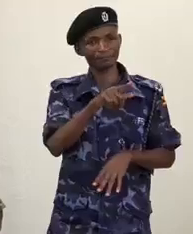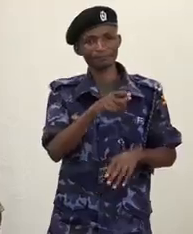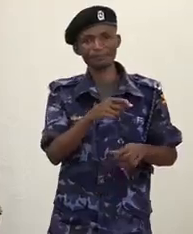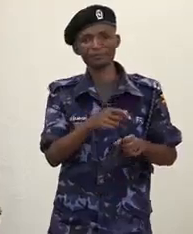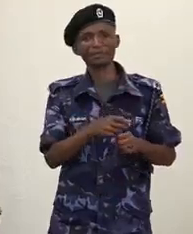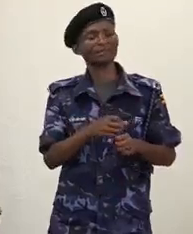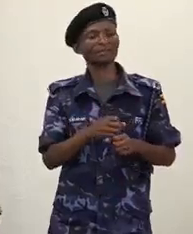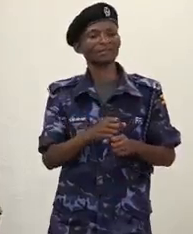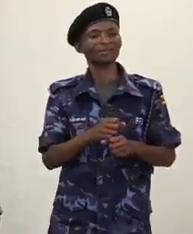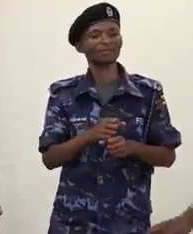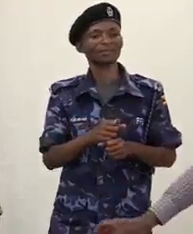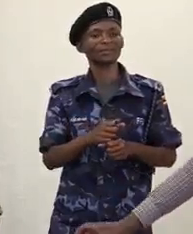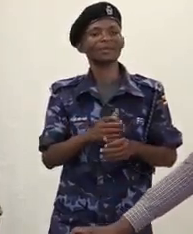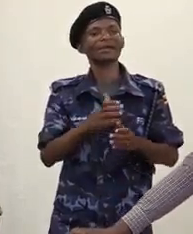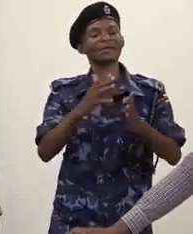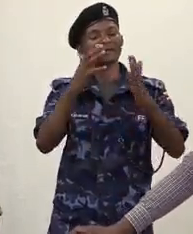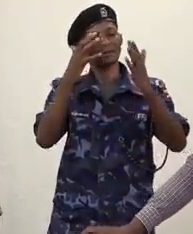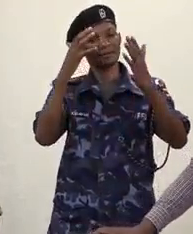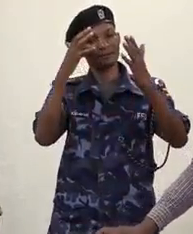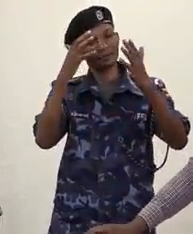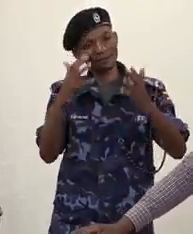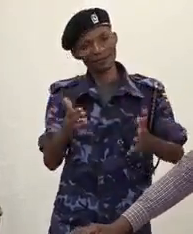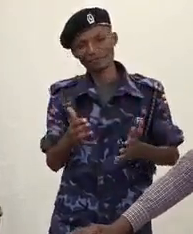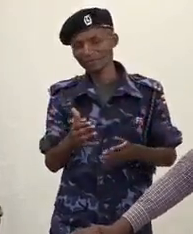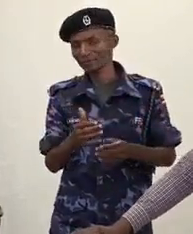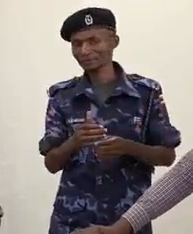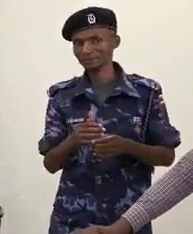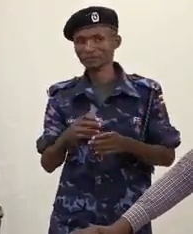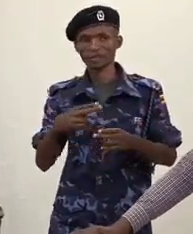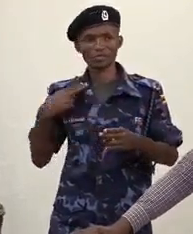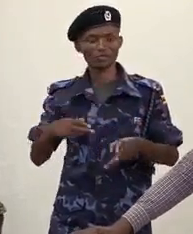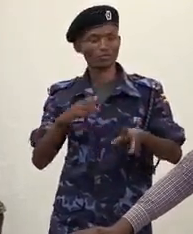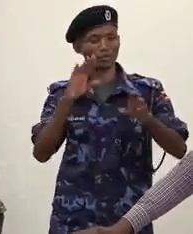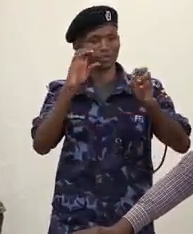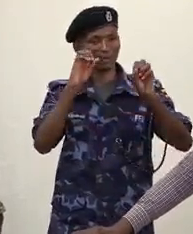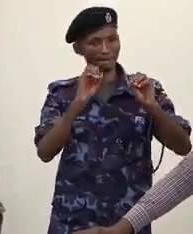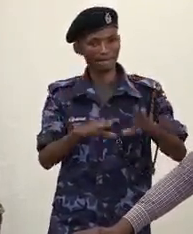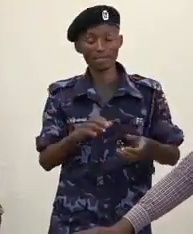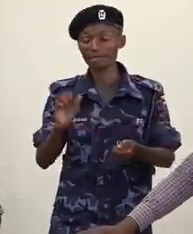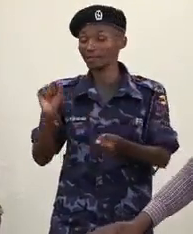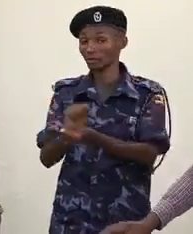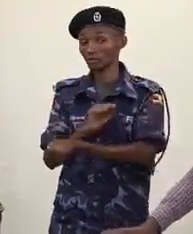excessive and inhuman form of torture.